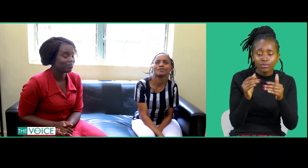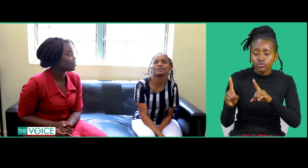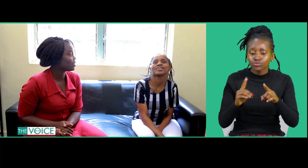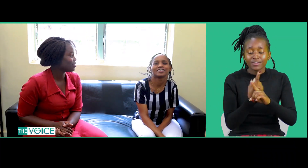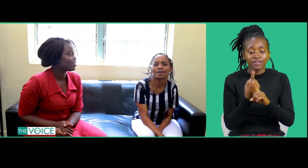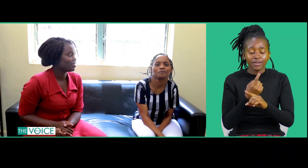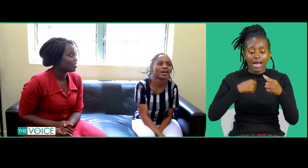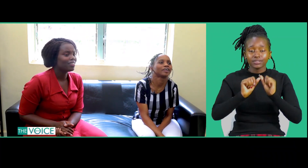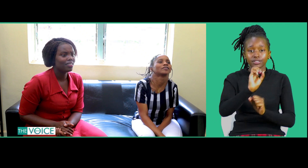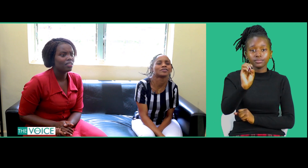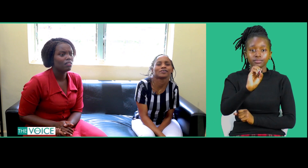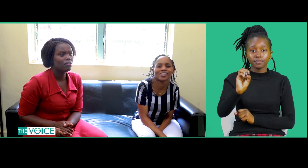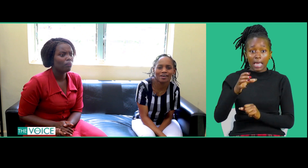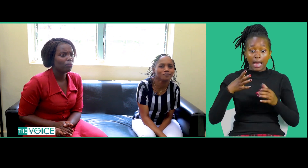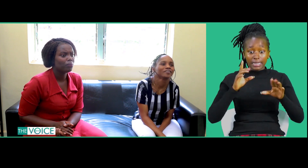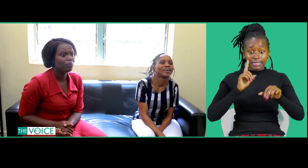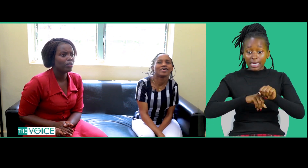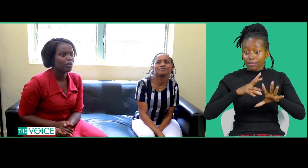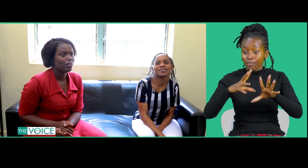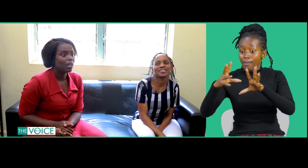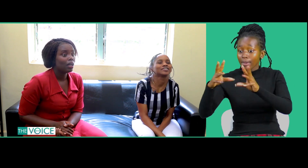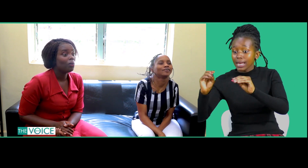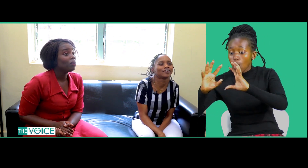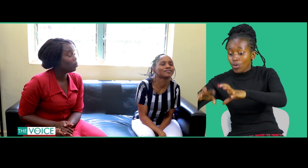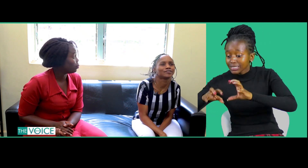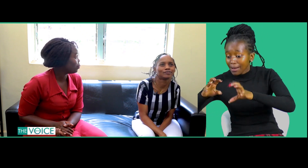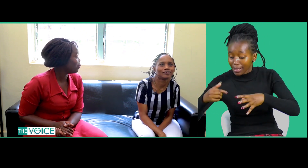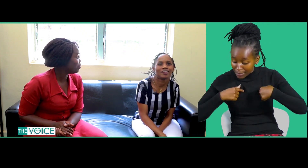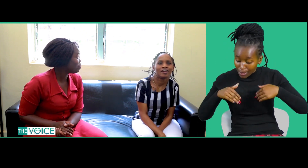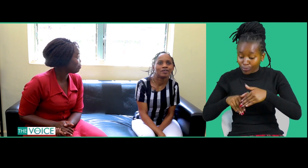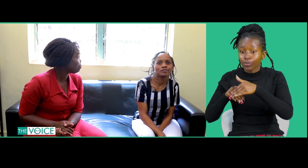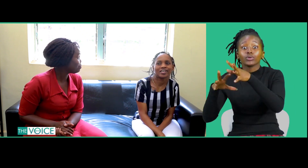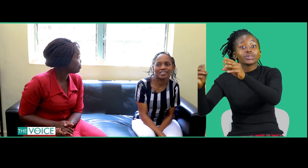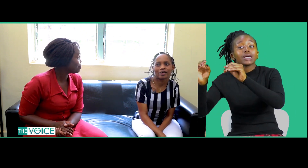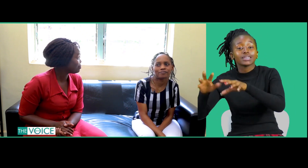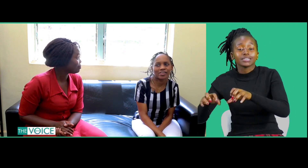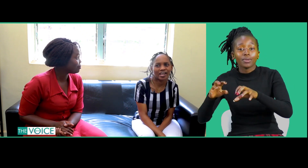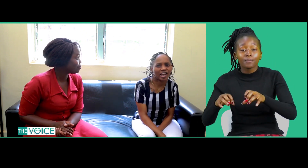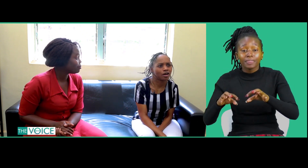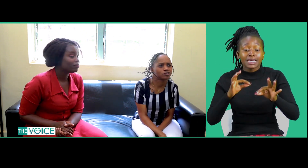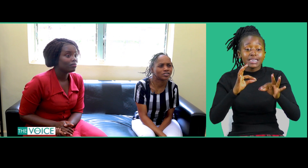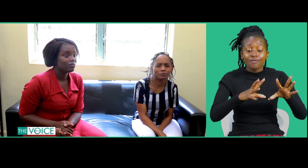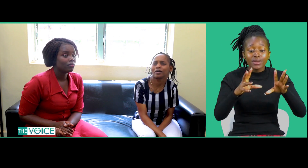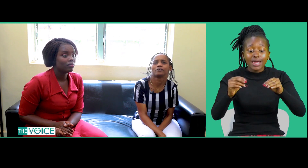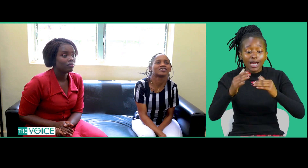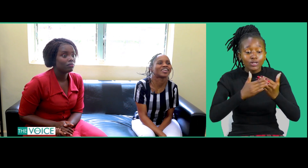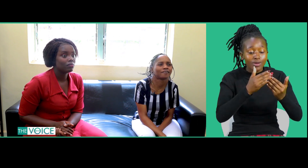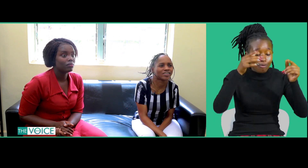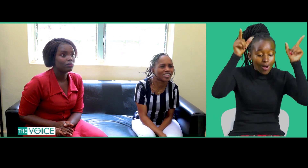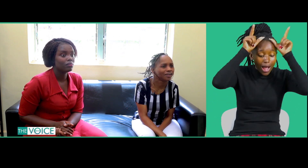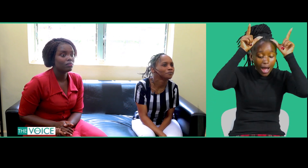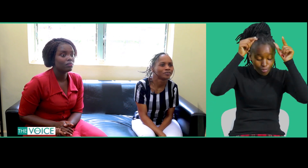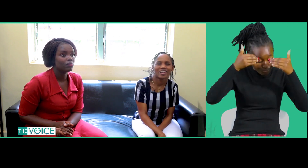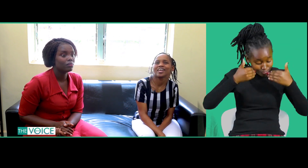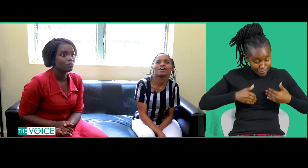was going to the shamba, I went with them. If it is going to take care of the cows, I was there